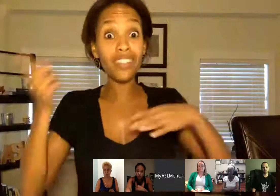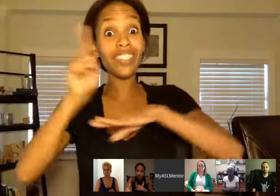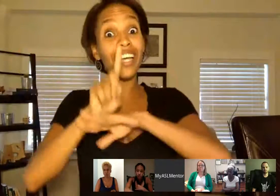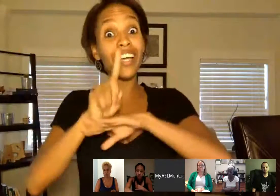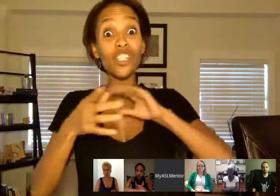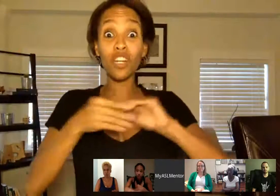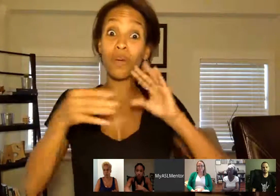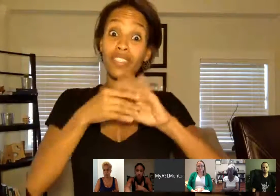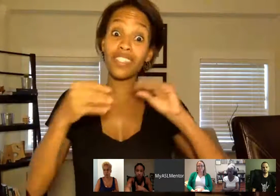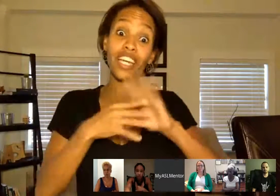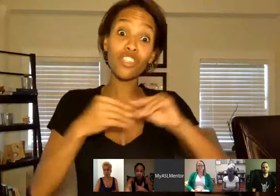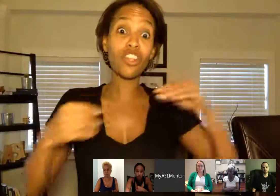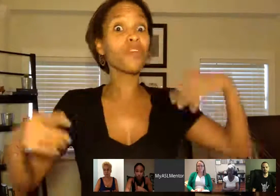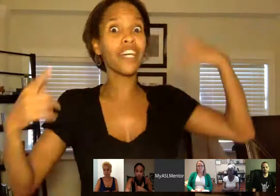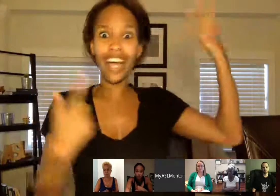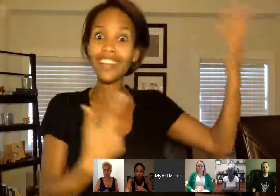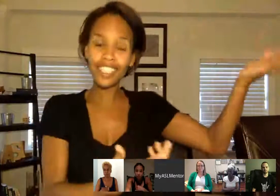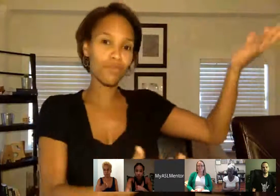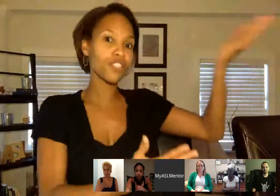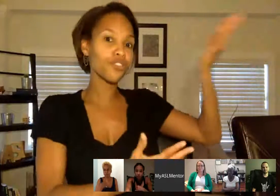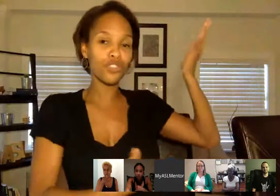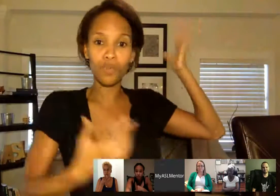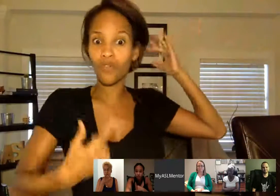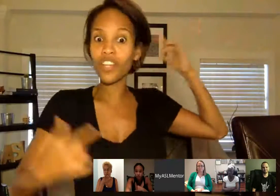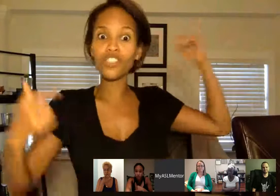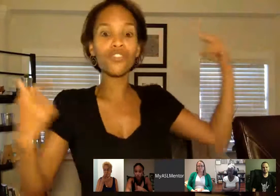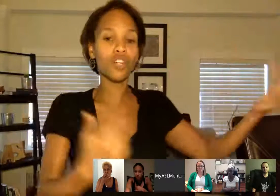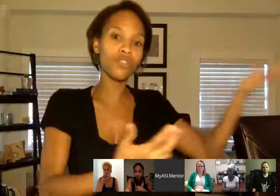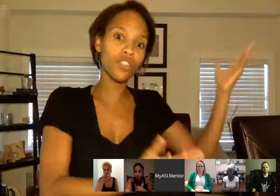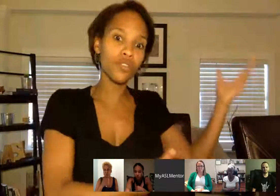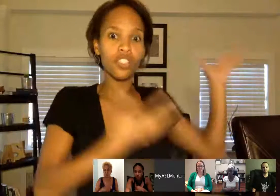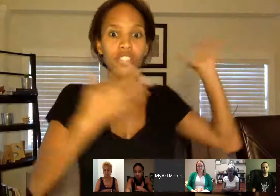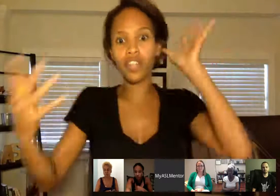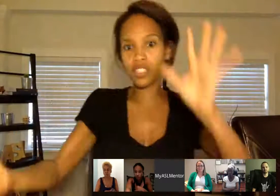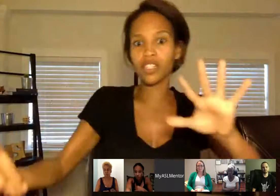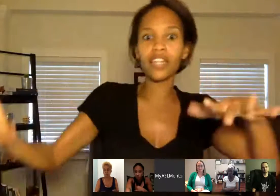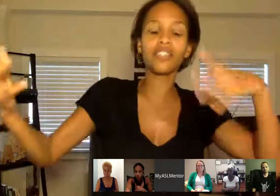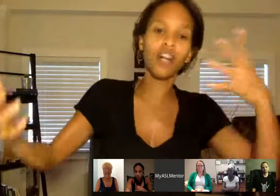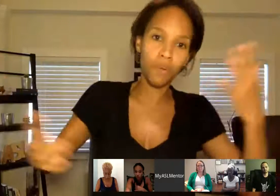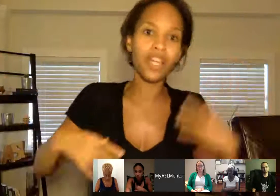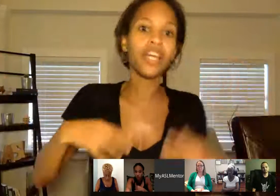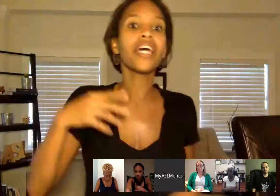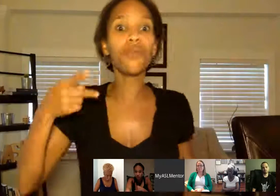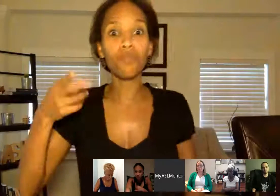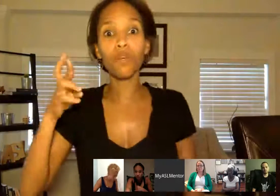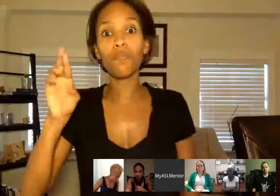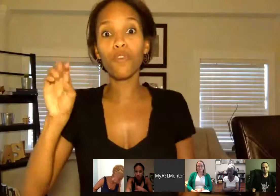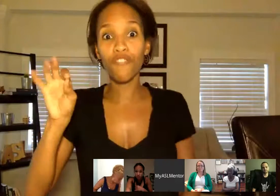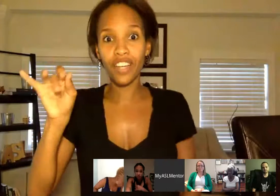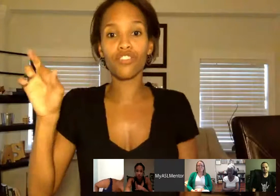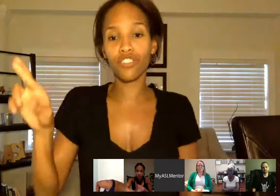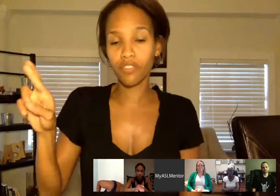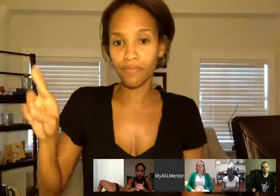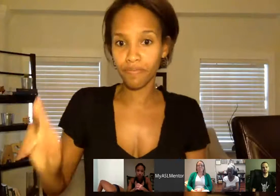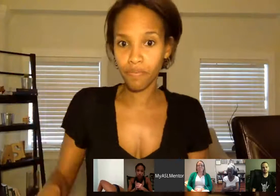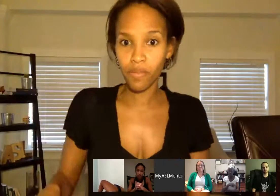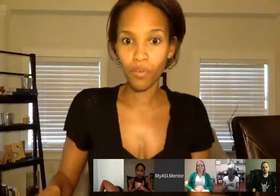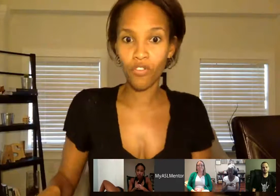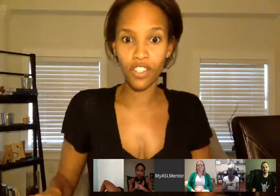if you were on stage giving a presentation and we're like, and I'd like to introduce Professor so-and-so to discuss the next topic, it would be